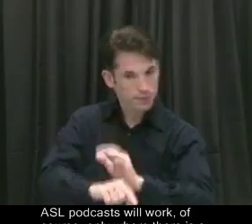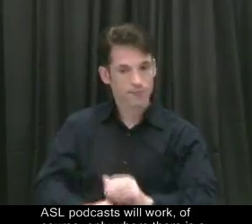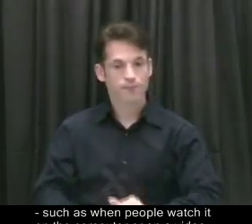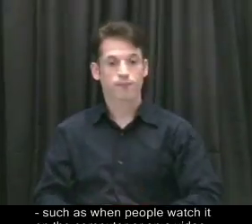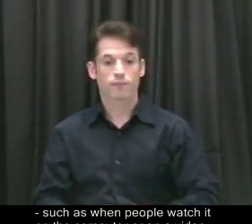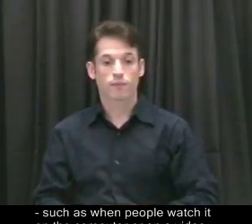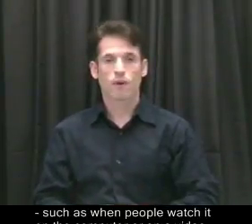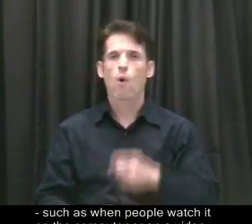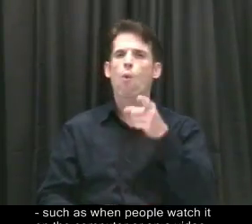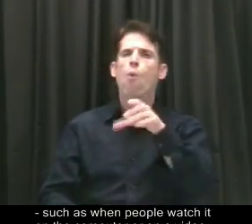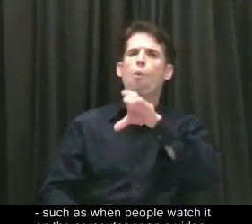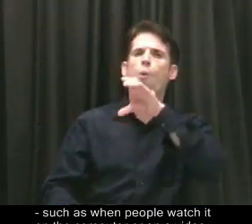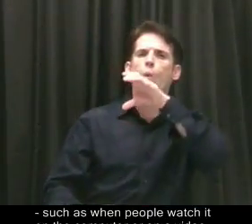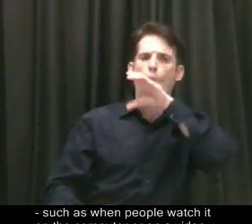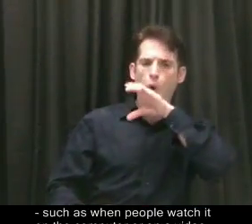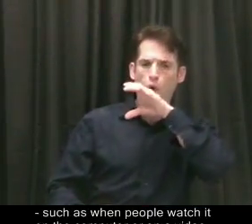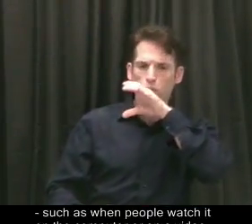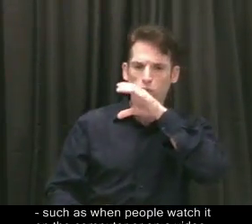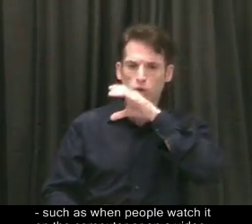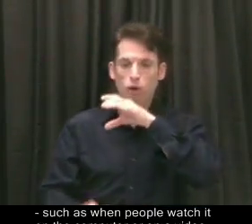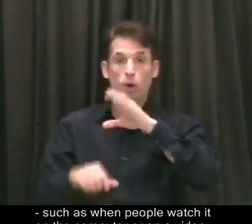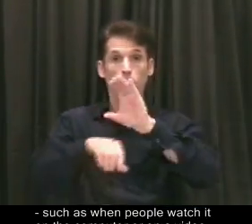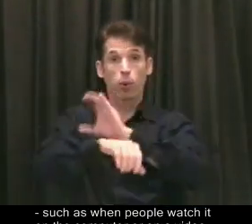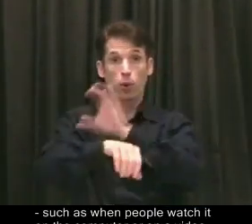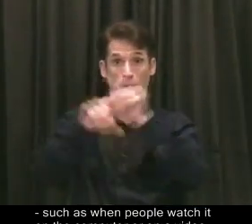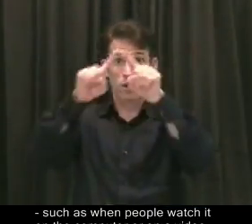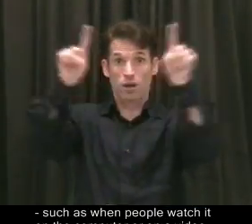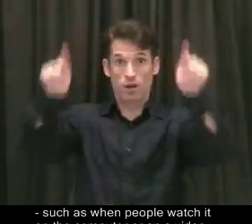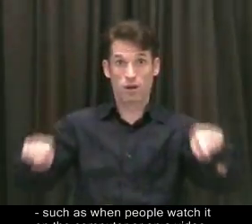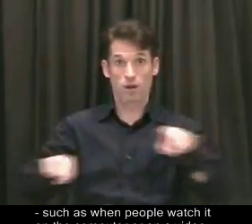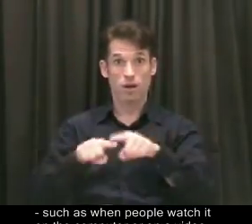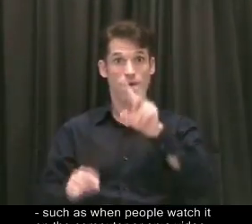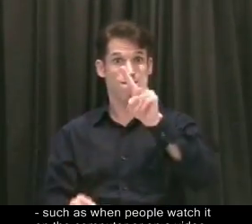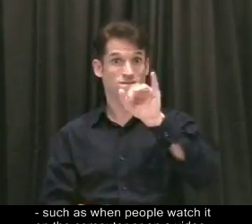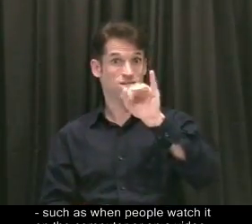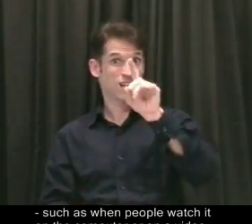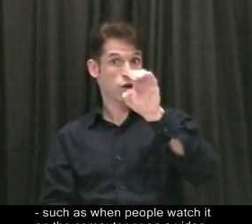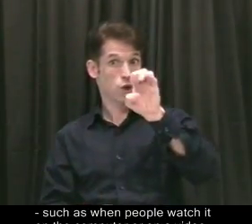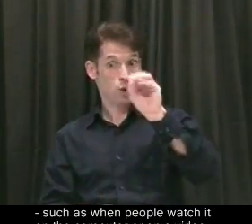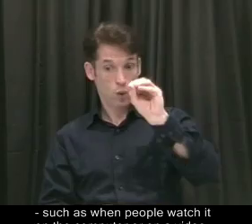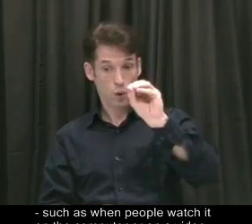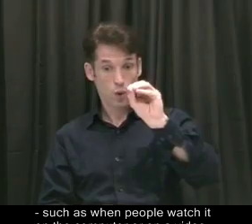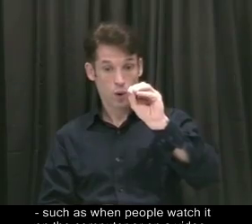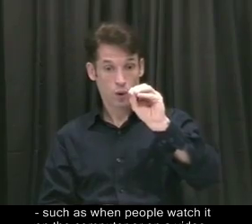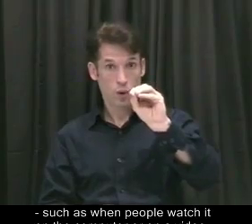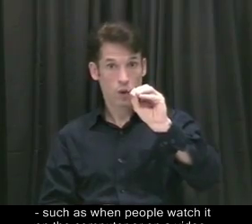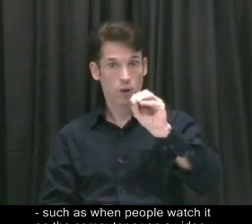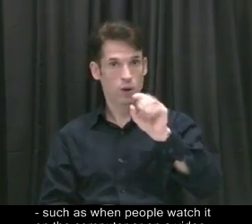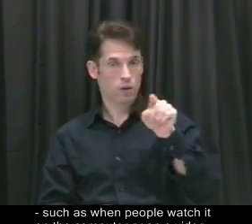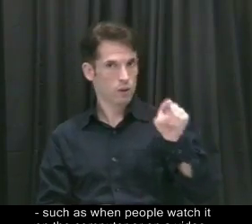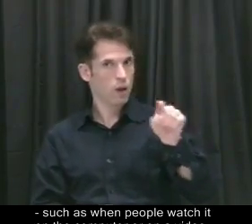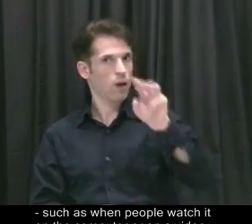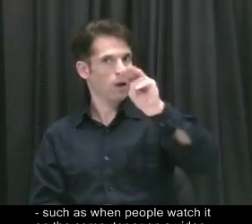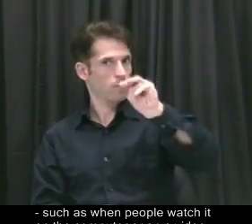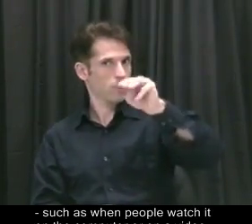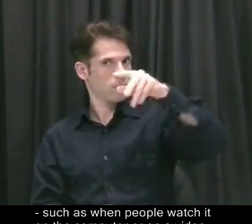screen, such as when people watch it on the computer or on a video MP3 player.